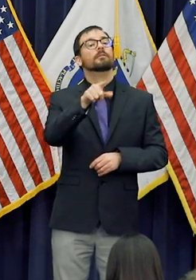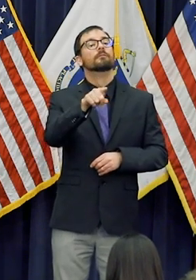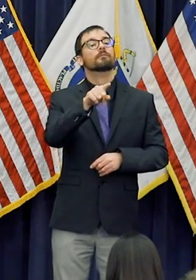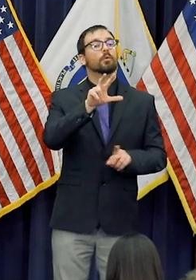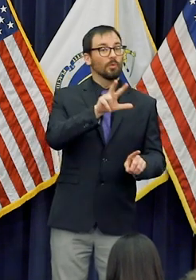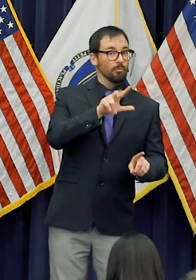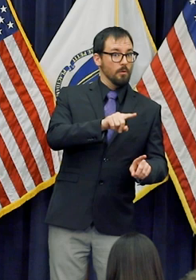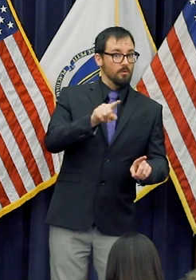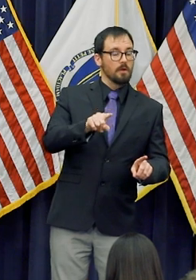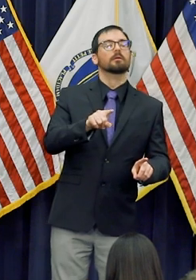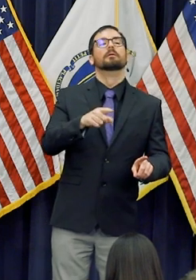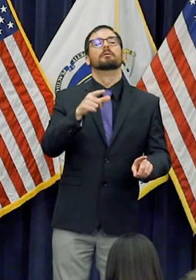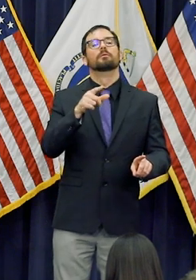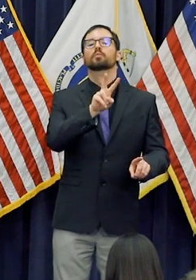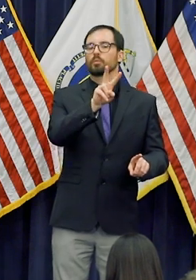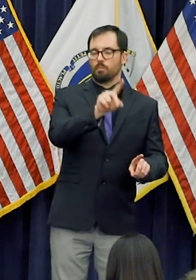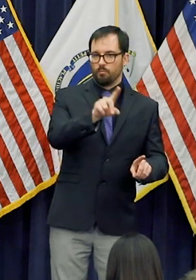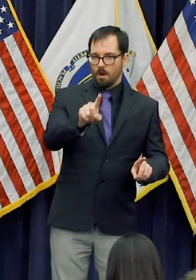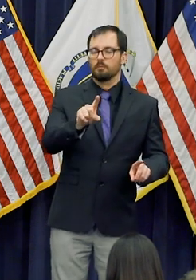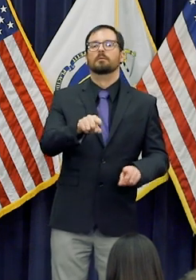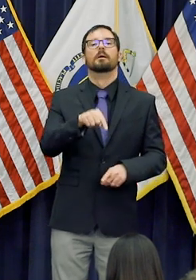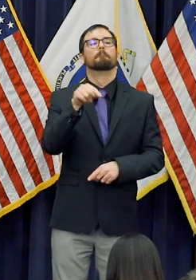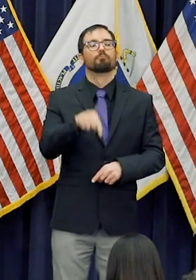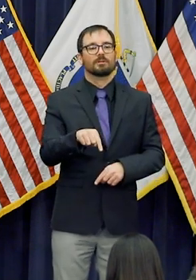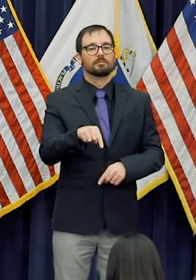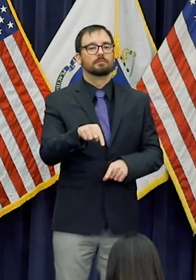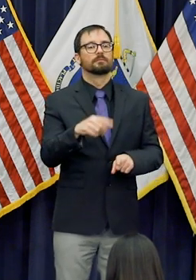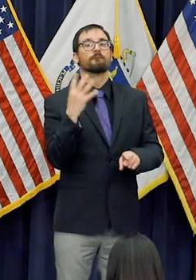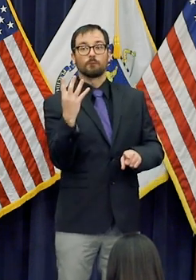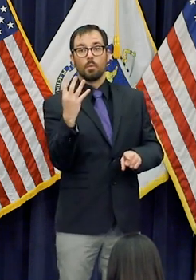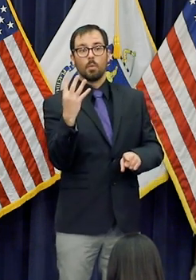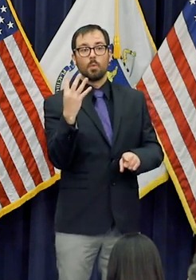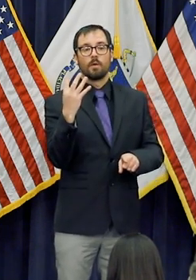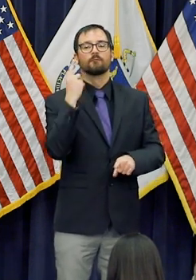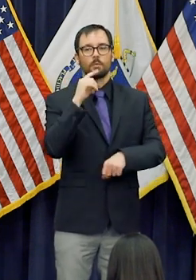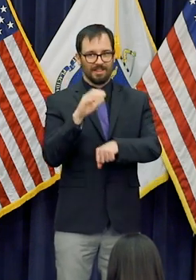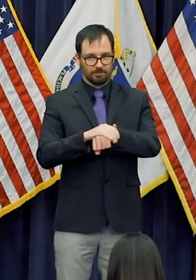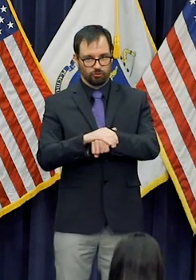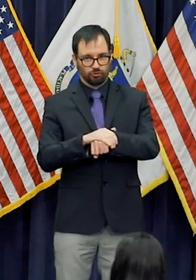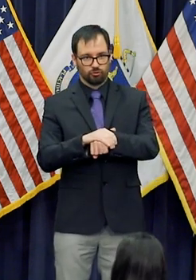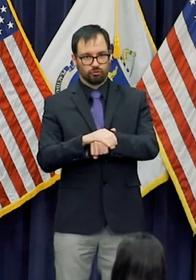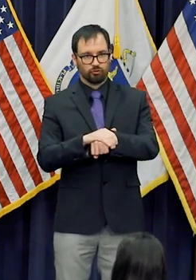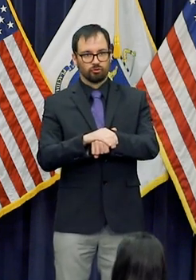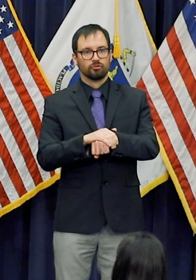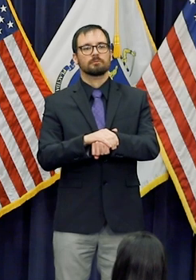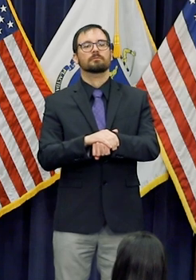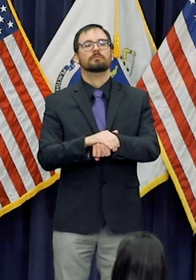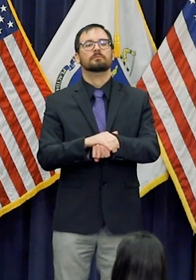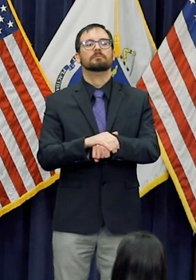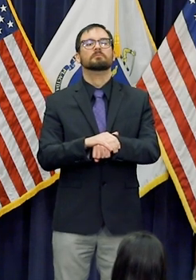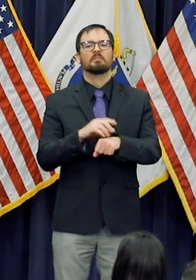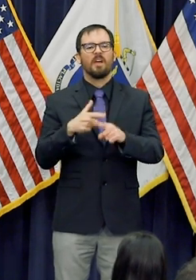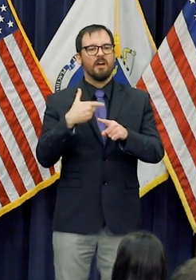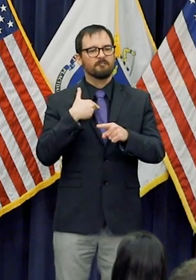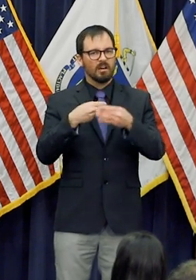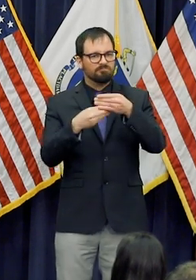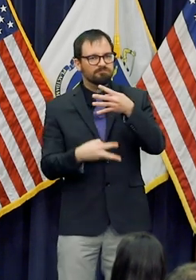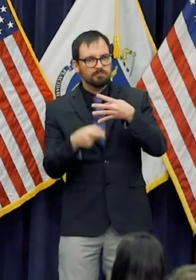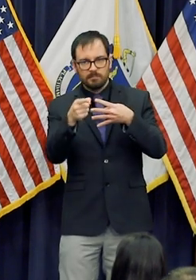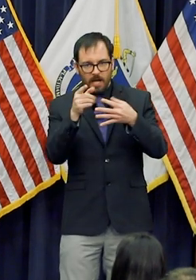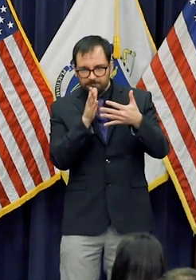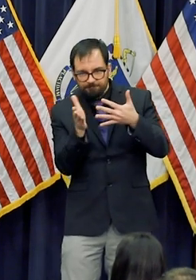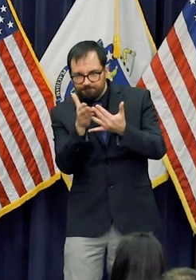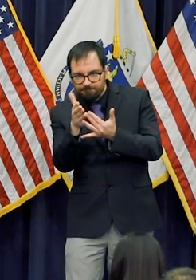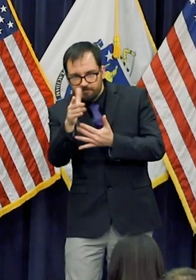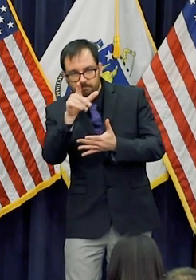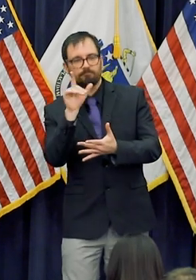25. It's important during this time to take care of yourself. Your friends and your family can help you cope with